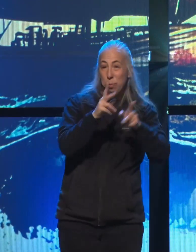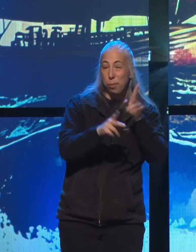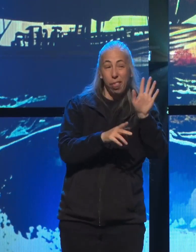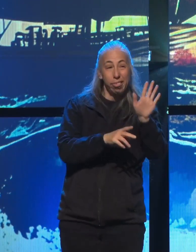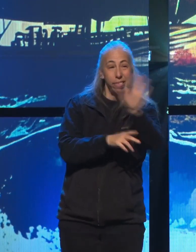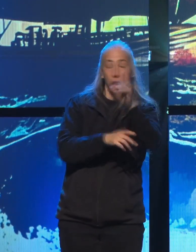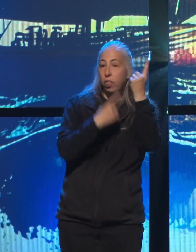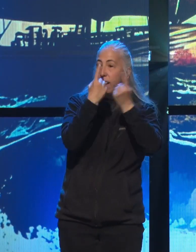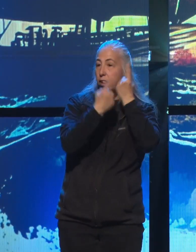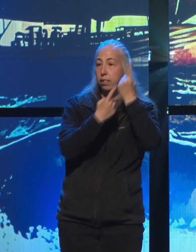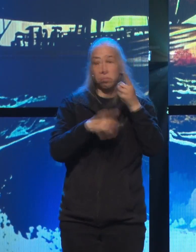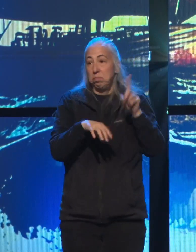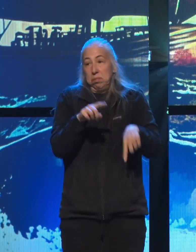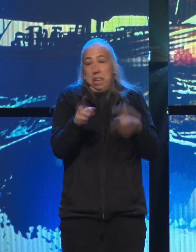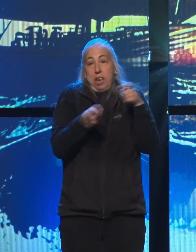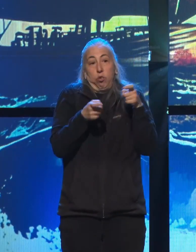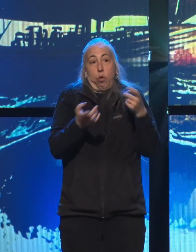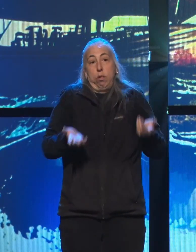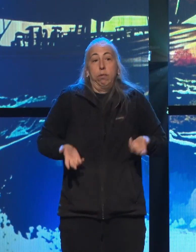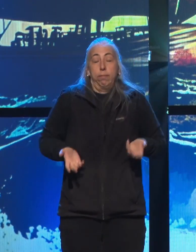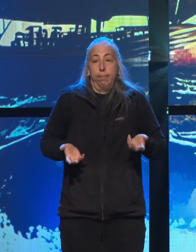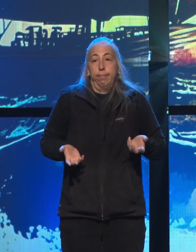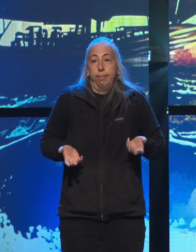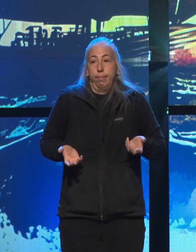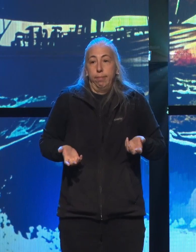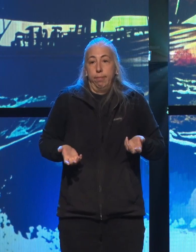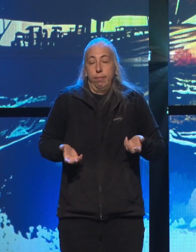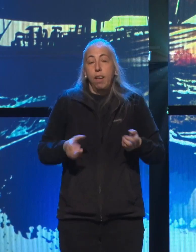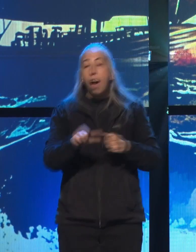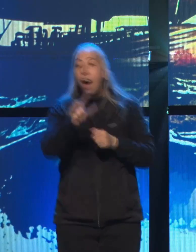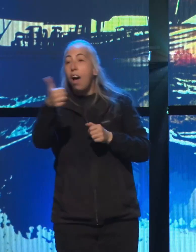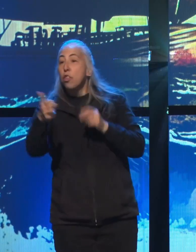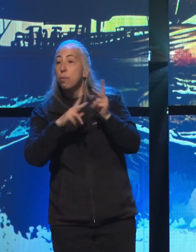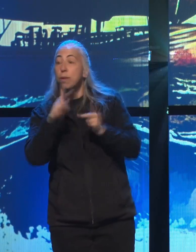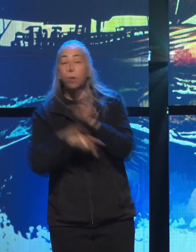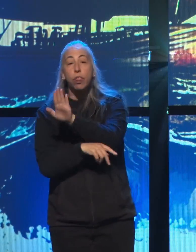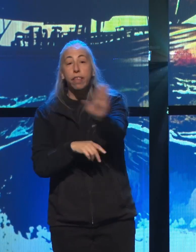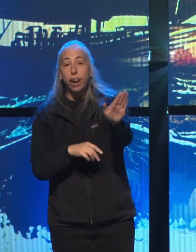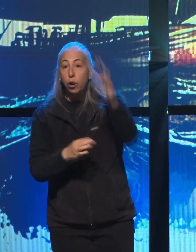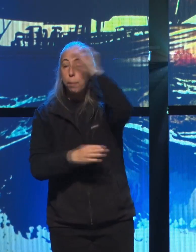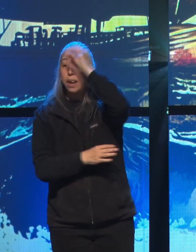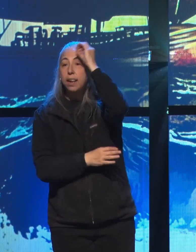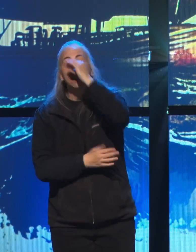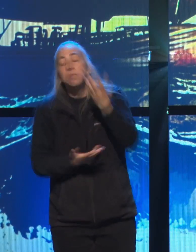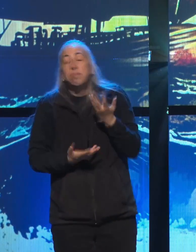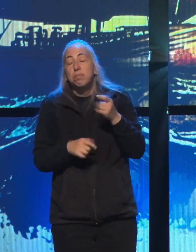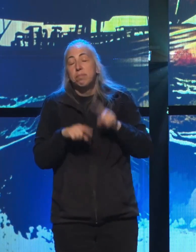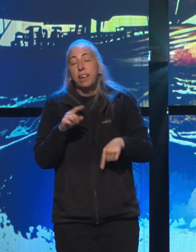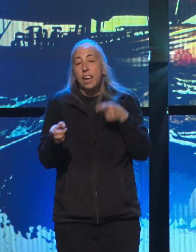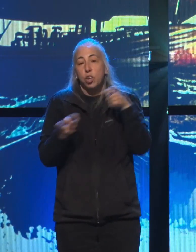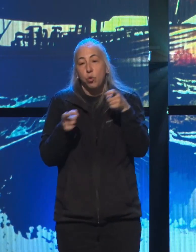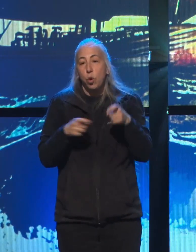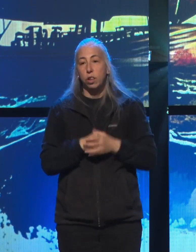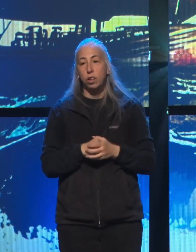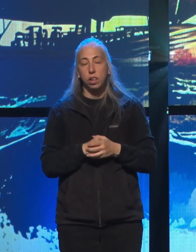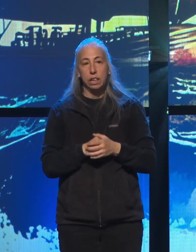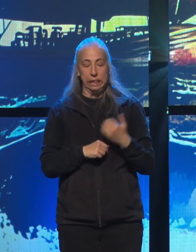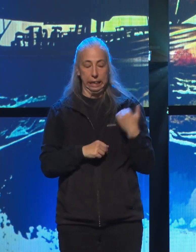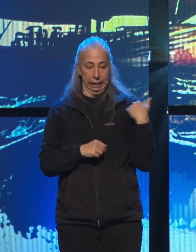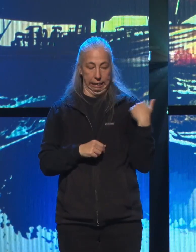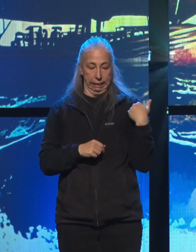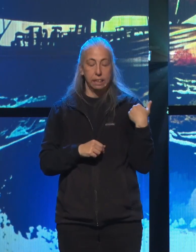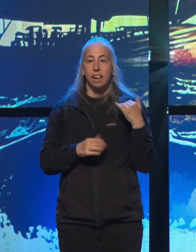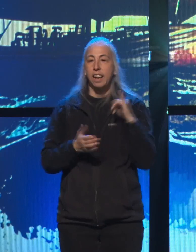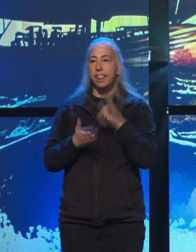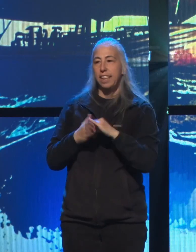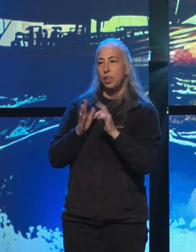thoughts. You can't control other people's opinions. I was reminded of that very clearly this week as